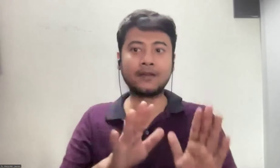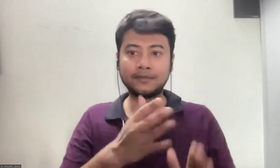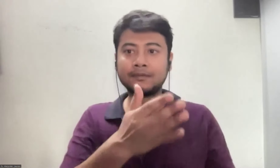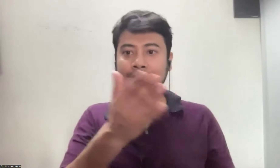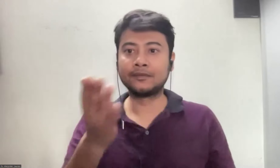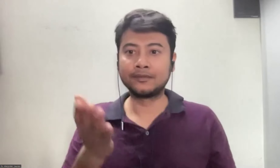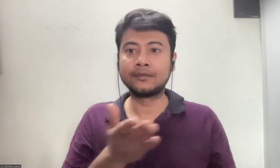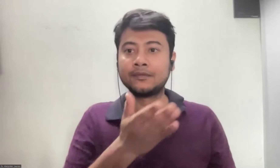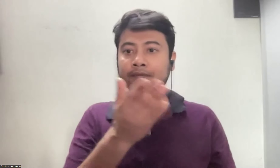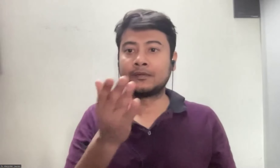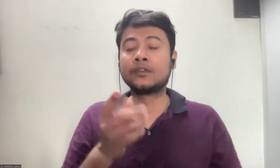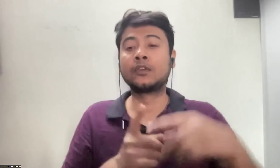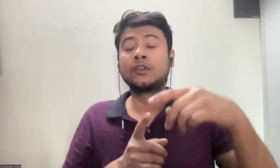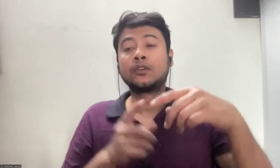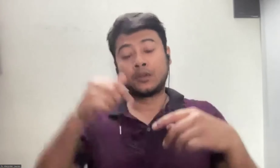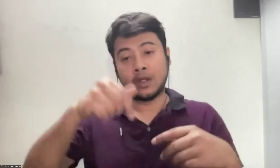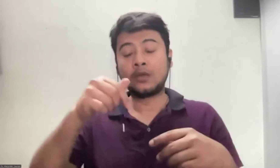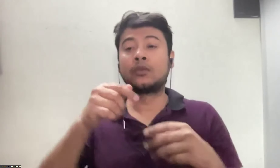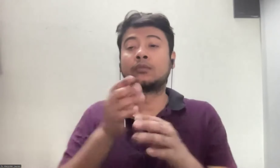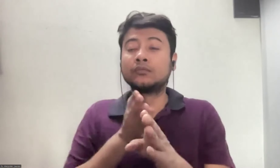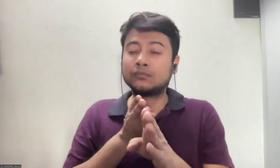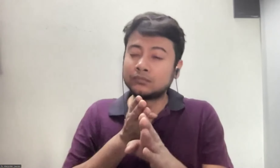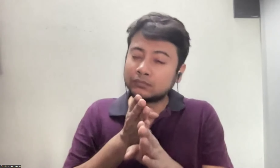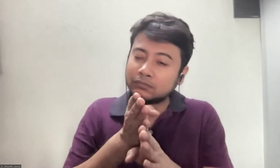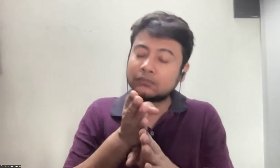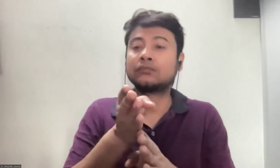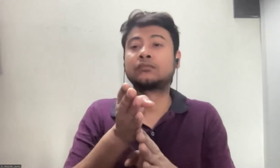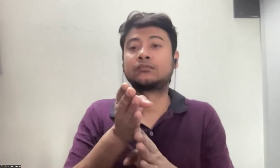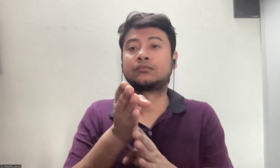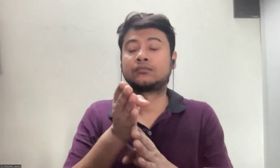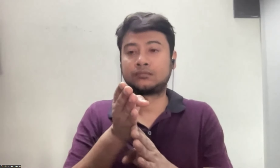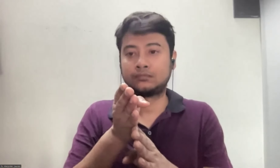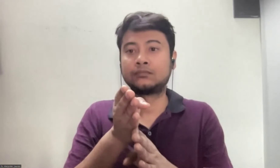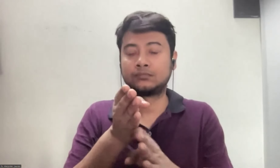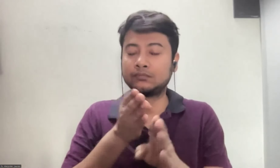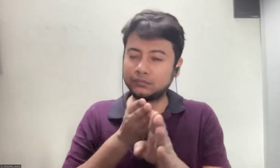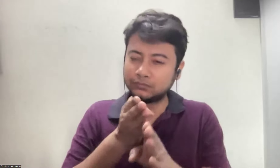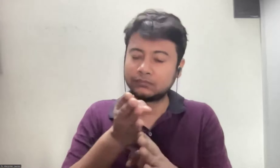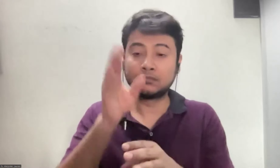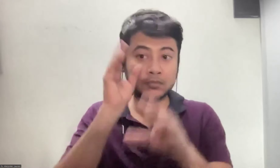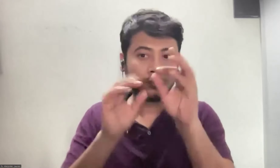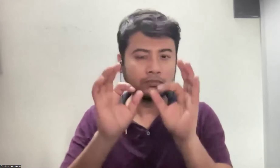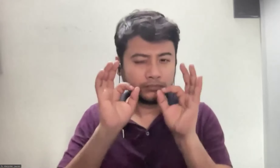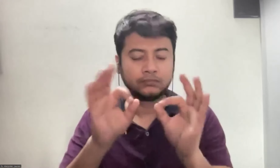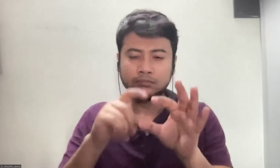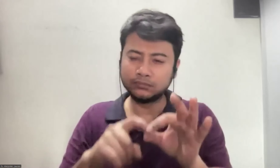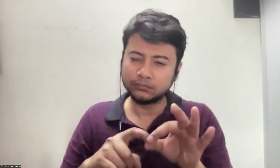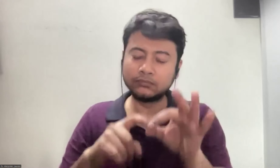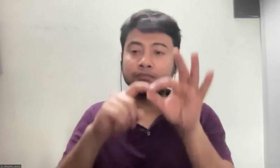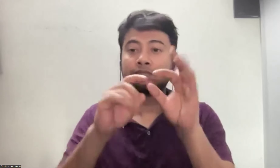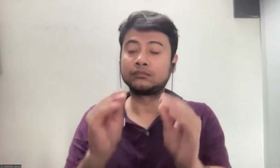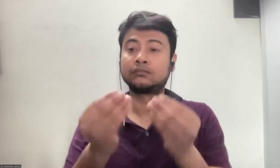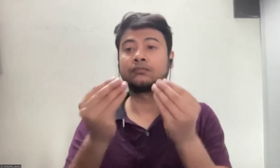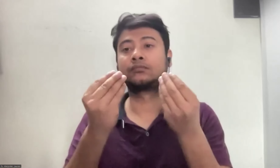definitely morning, evening, we offer our lamps to Tulsi. We keep a lamp at Tulsi. But then there is